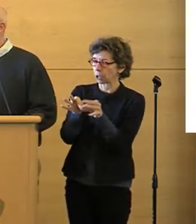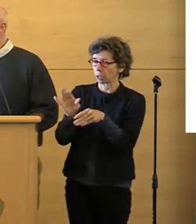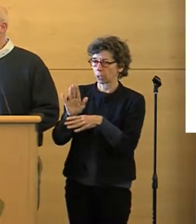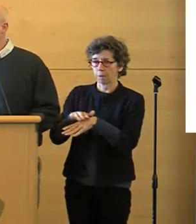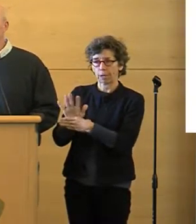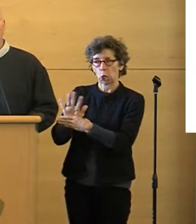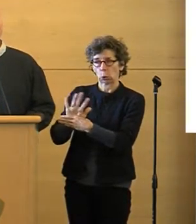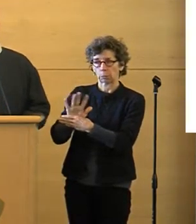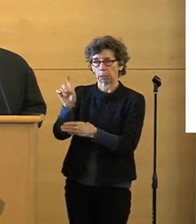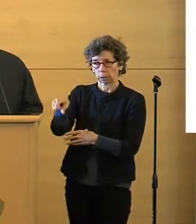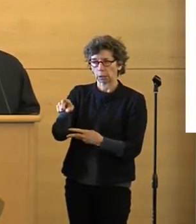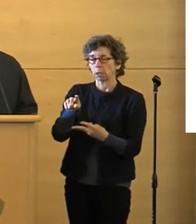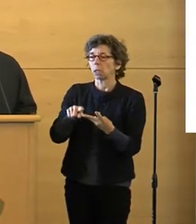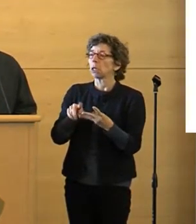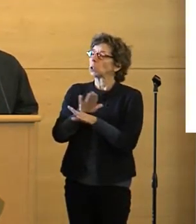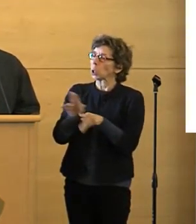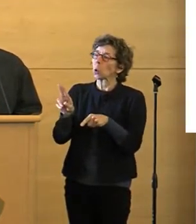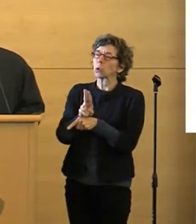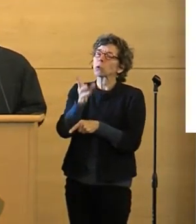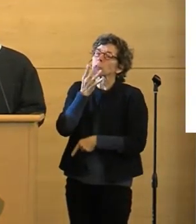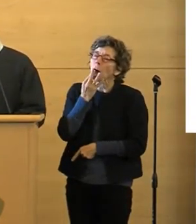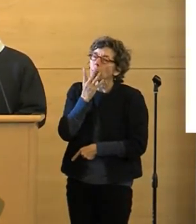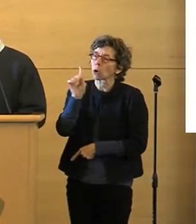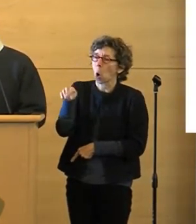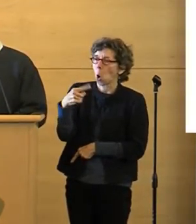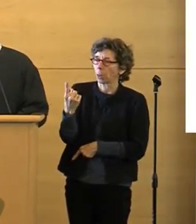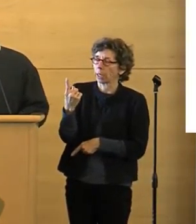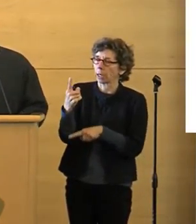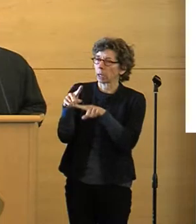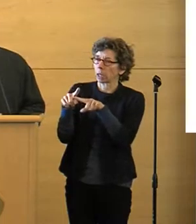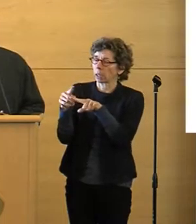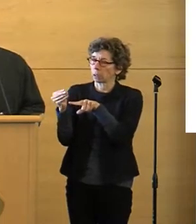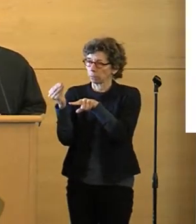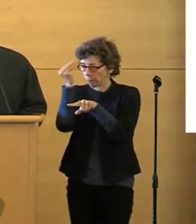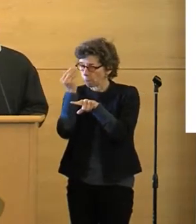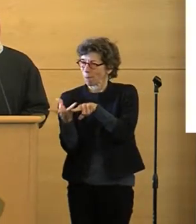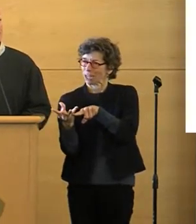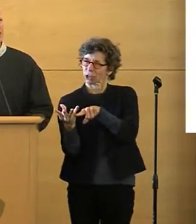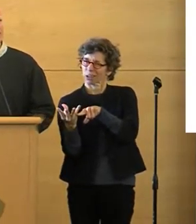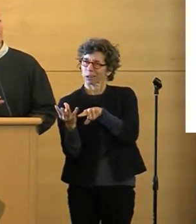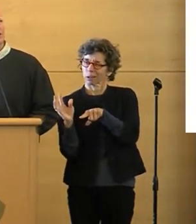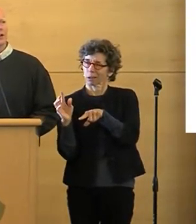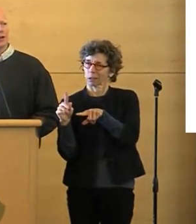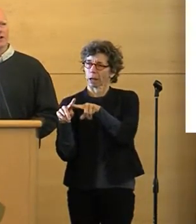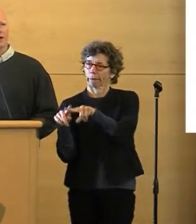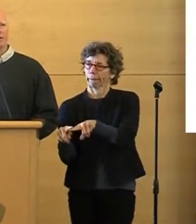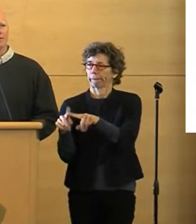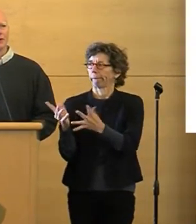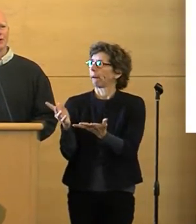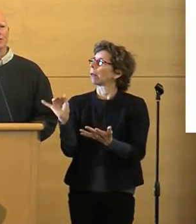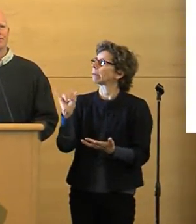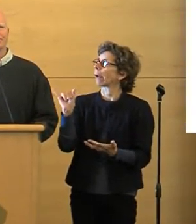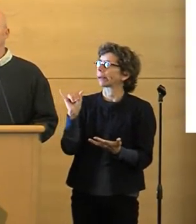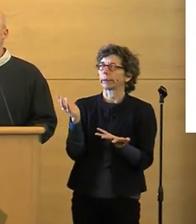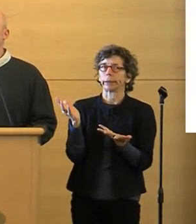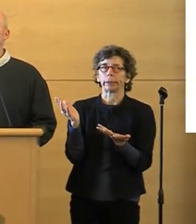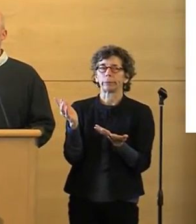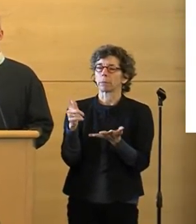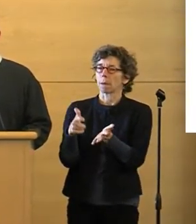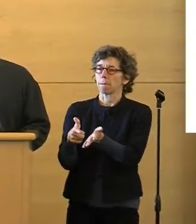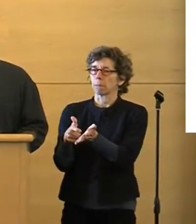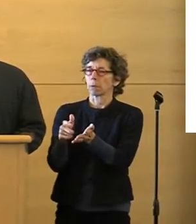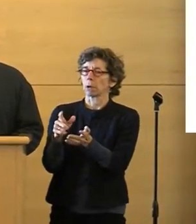So what does that mean exactly? Well, it means we need to add alt text for our images. We need